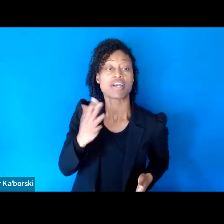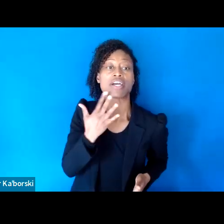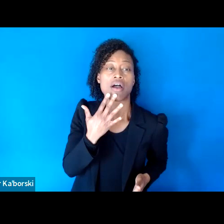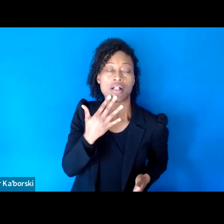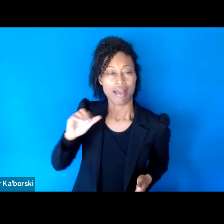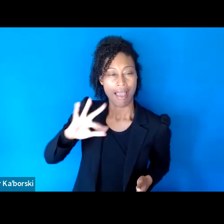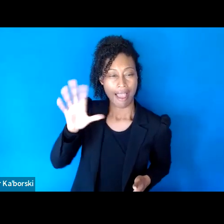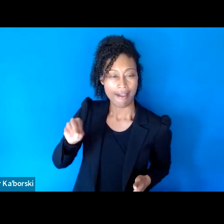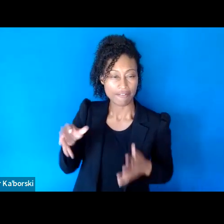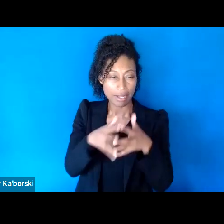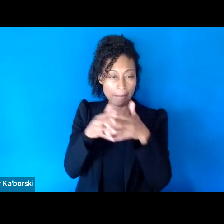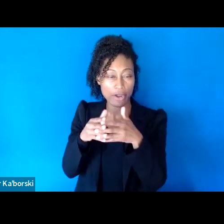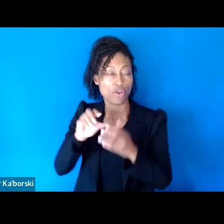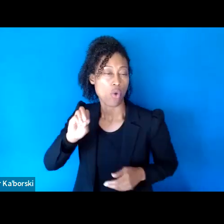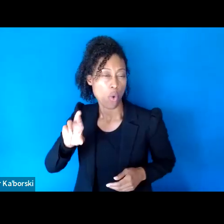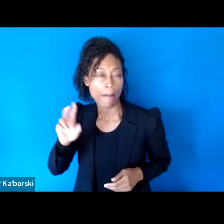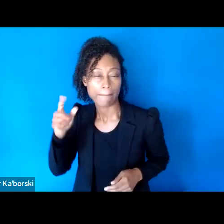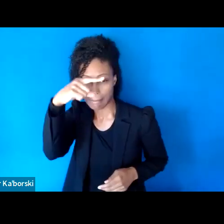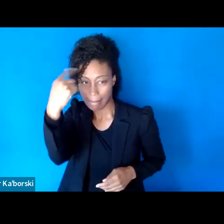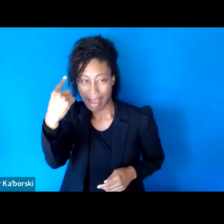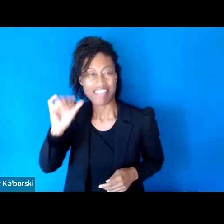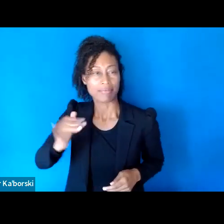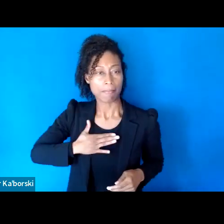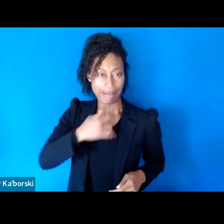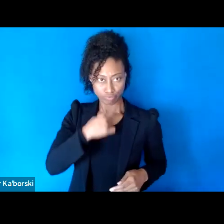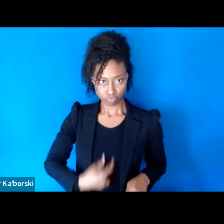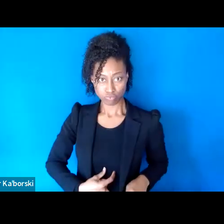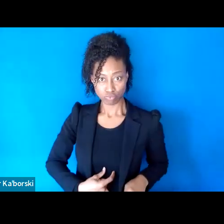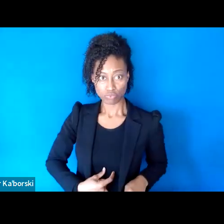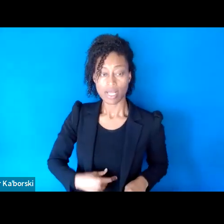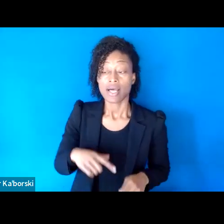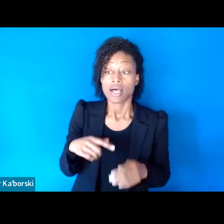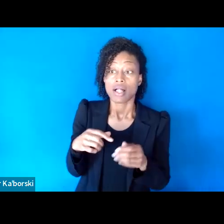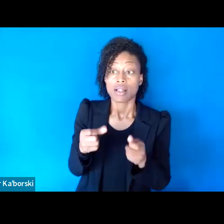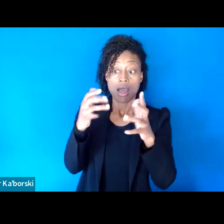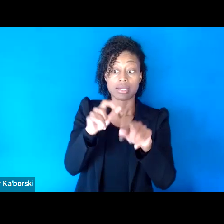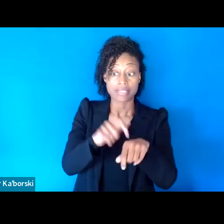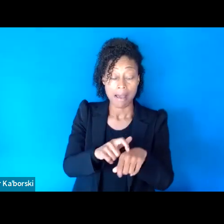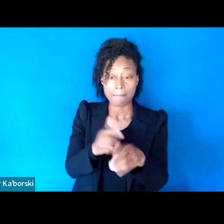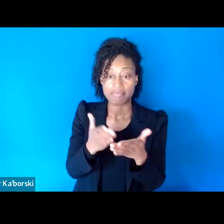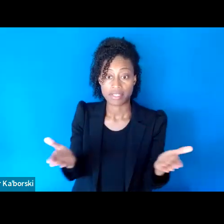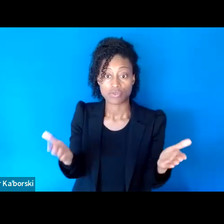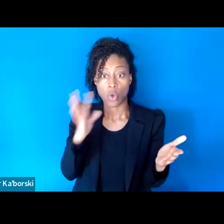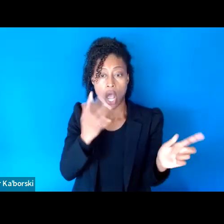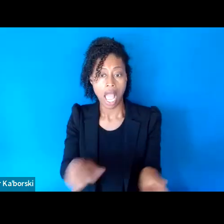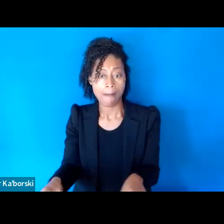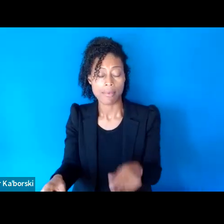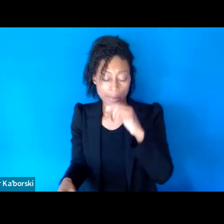or Black. Um, a lot of times when things happen, people will say,